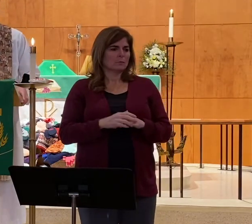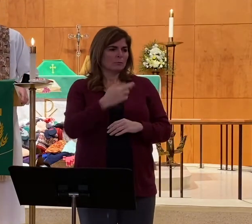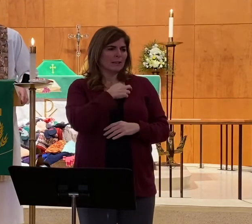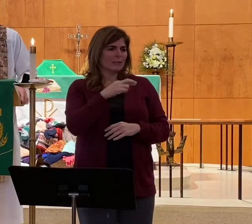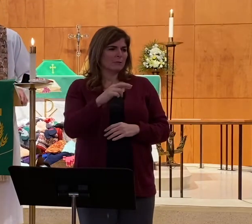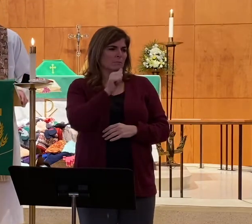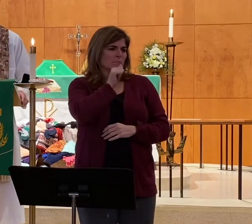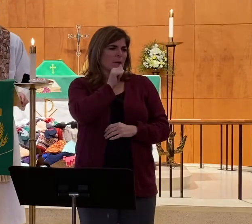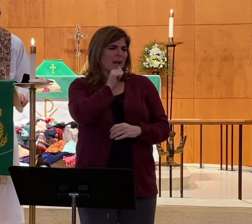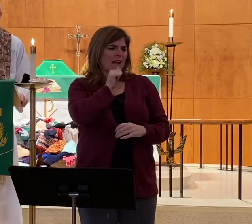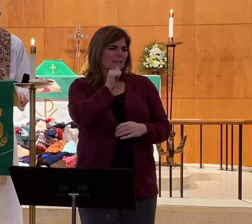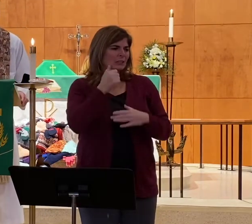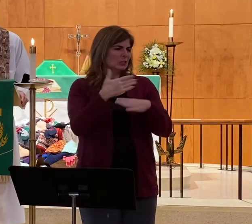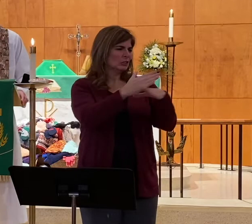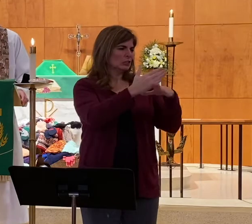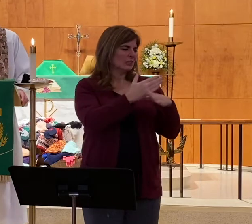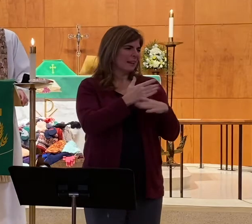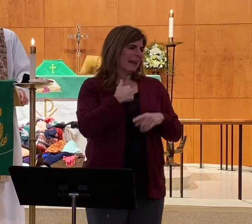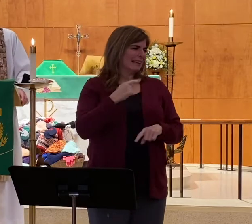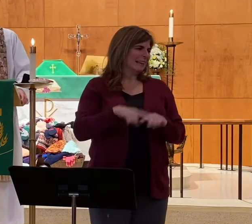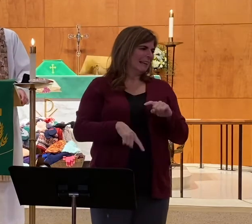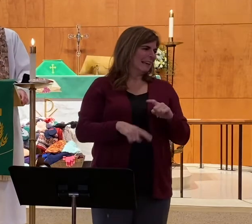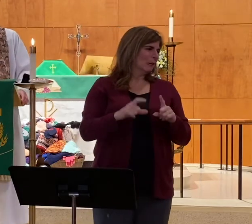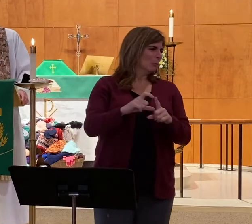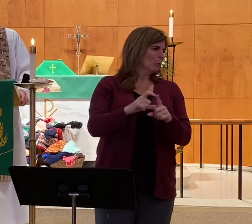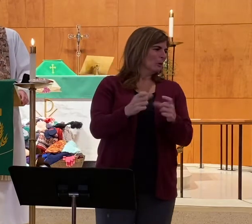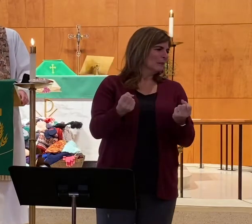that shouldn't be shared with others.